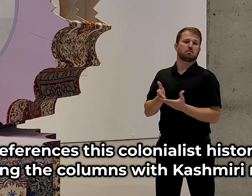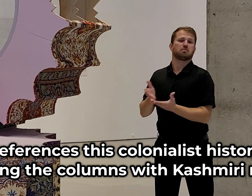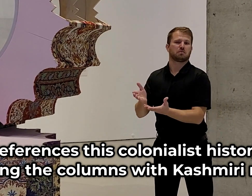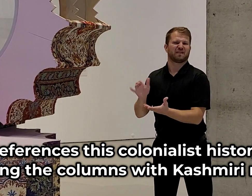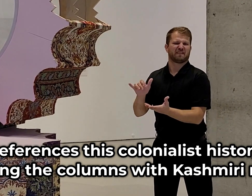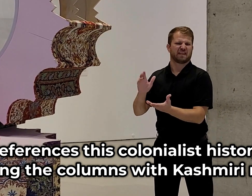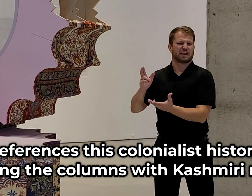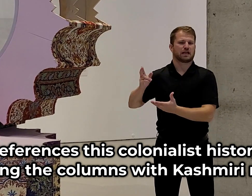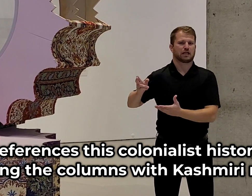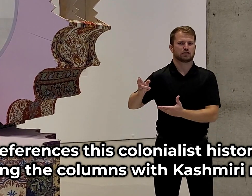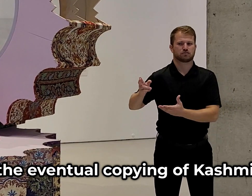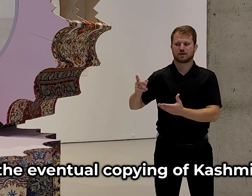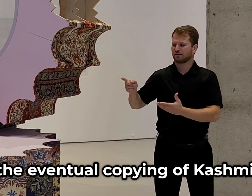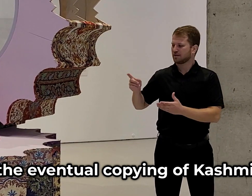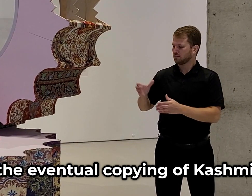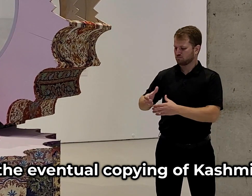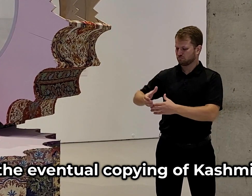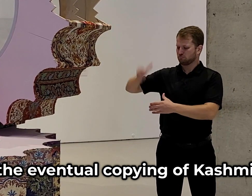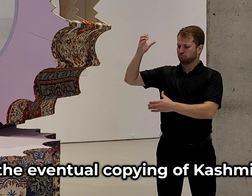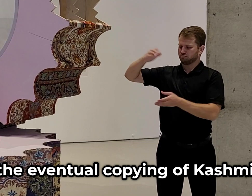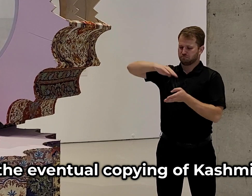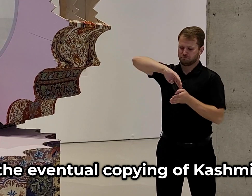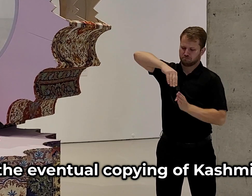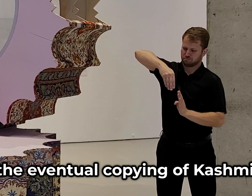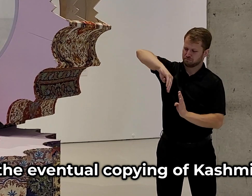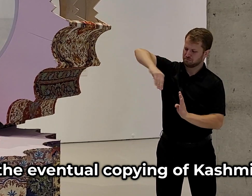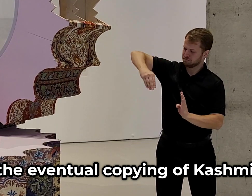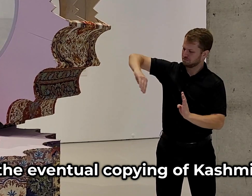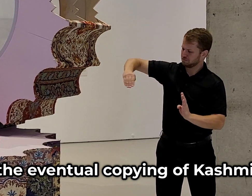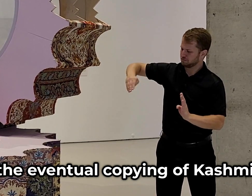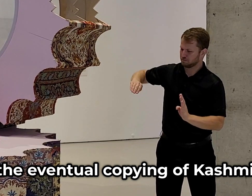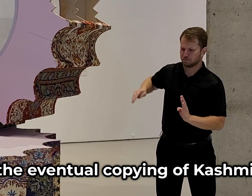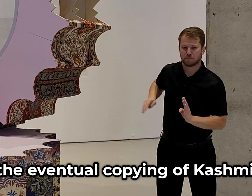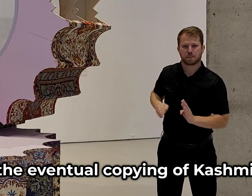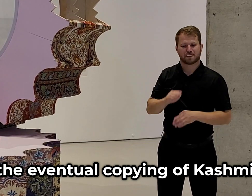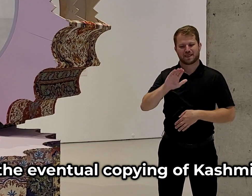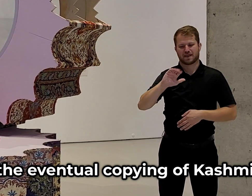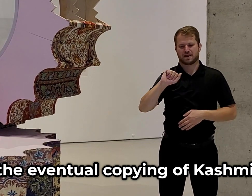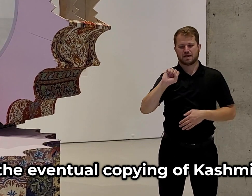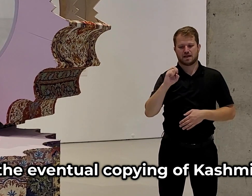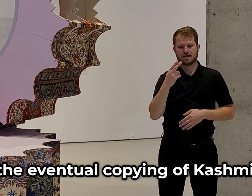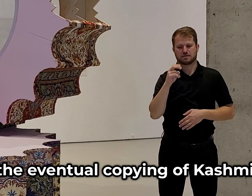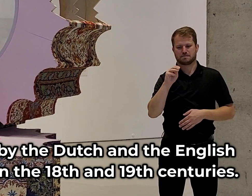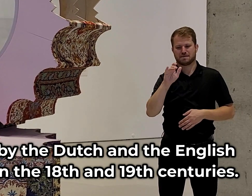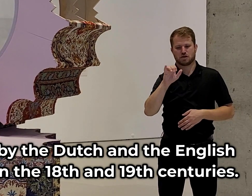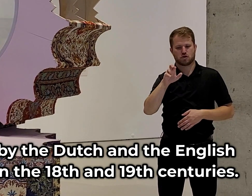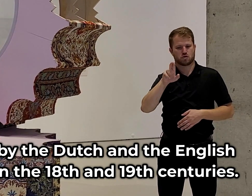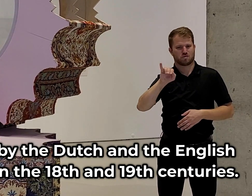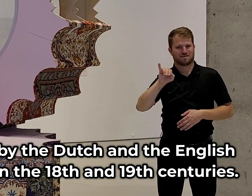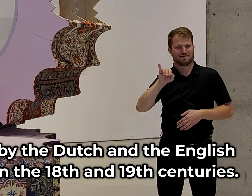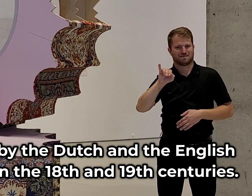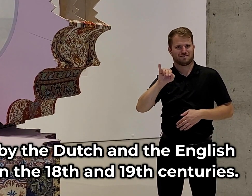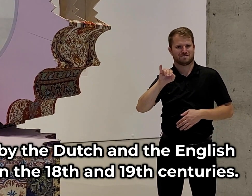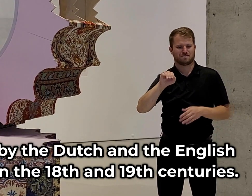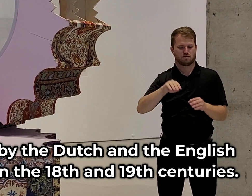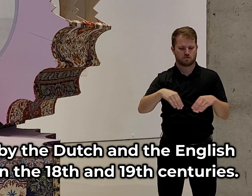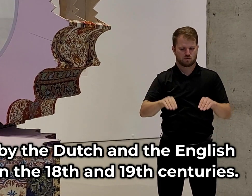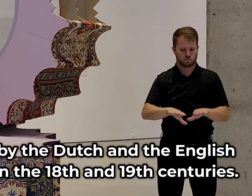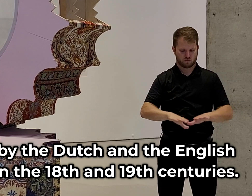rugs, evoking the eventual copying of Kashmiri rugs by the Dutch and the English in the